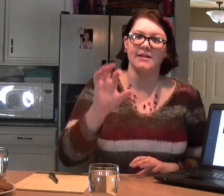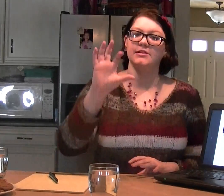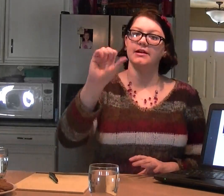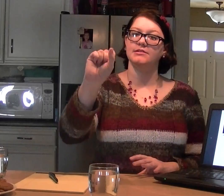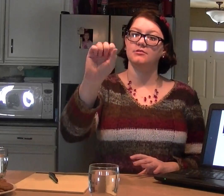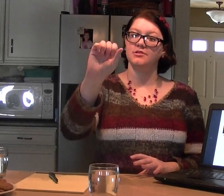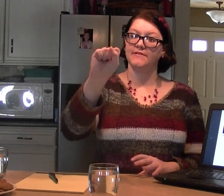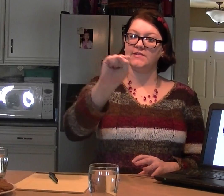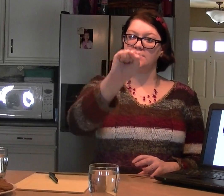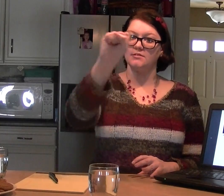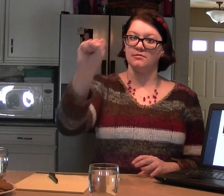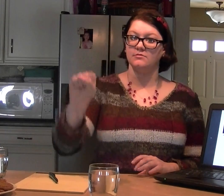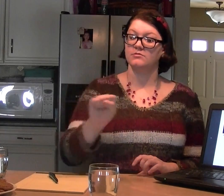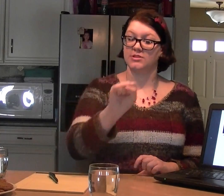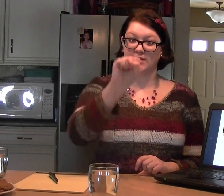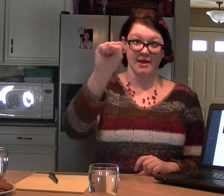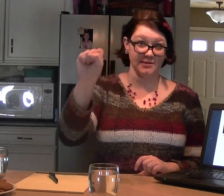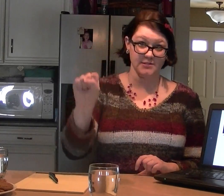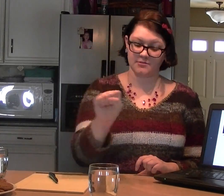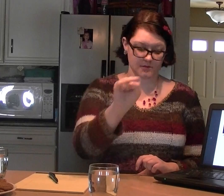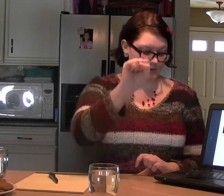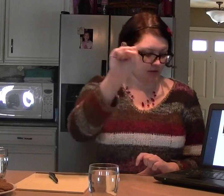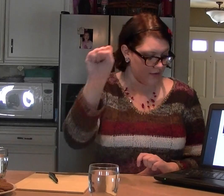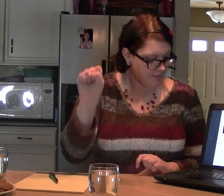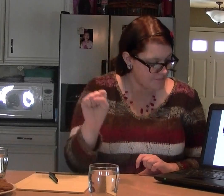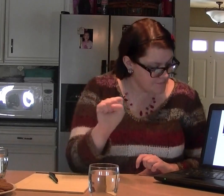Saturday is a closed fist, just like S.